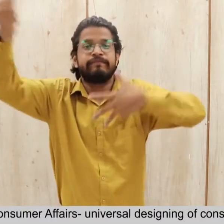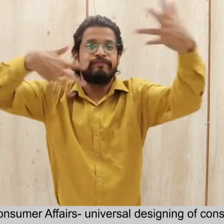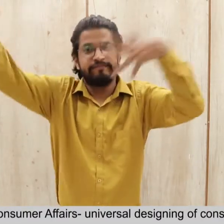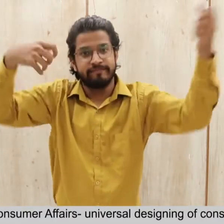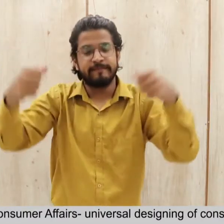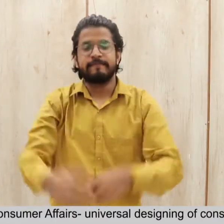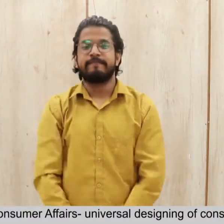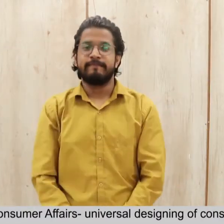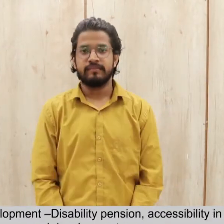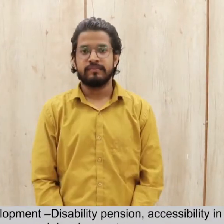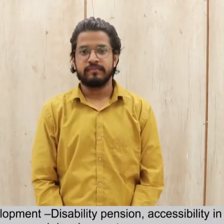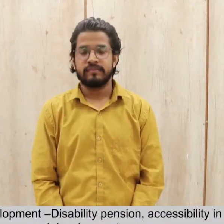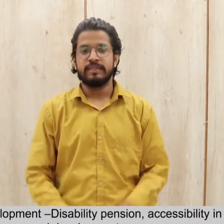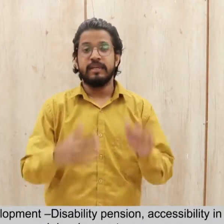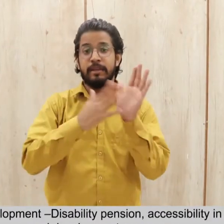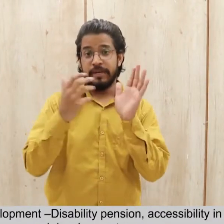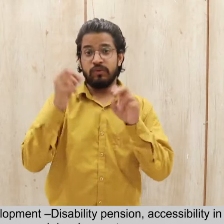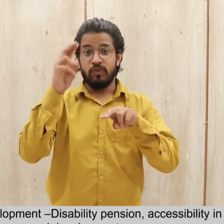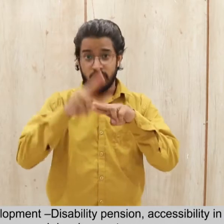Universal Designing of Consumer Goods.